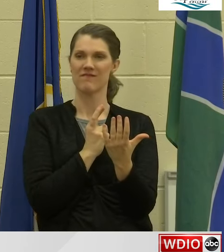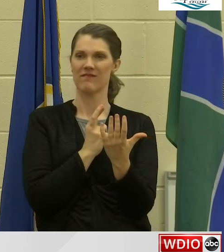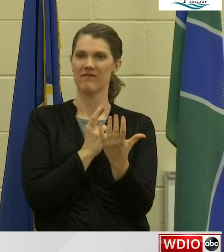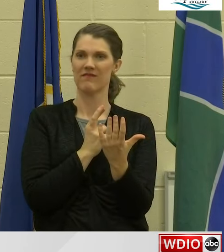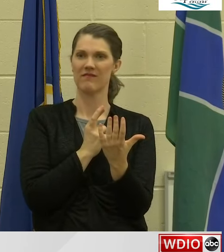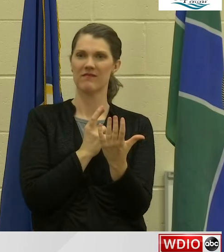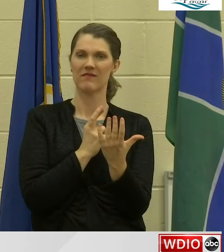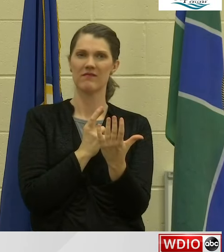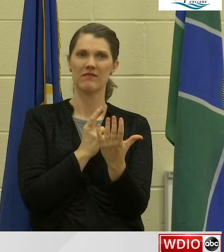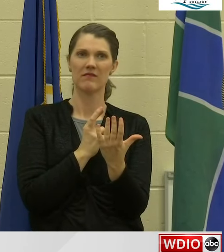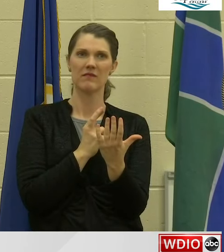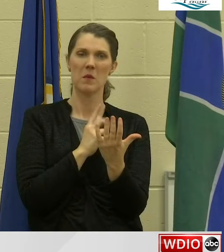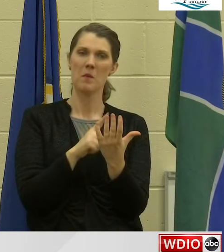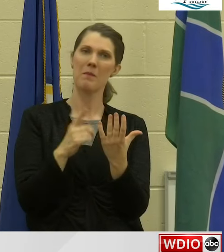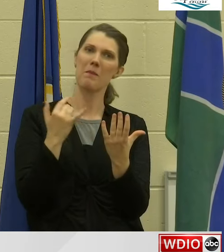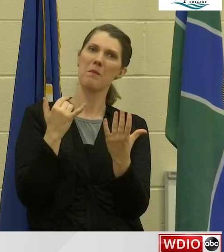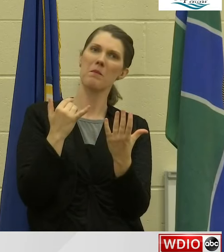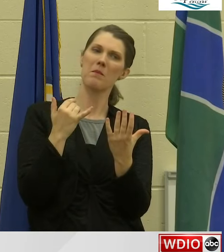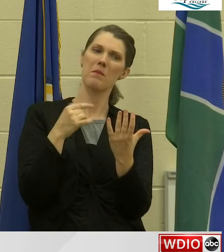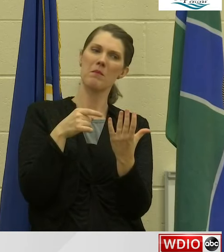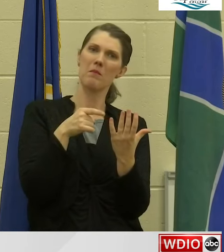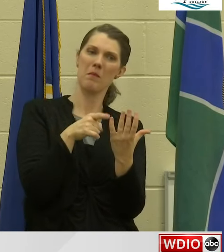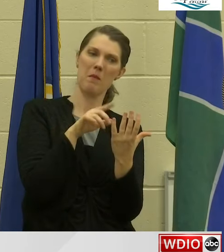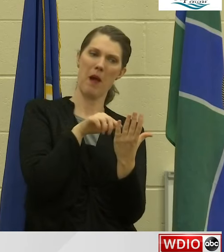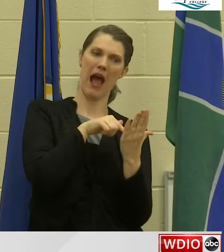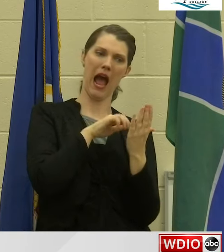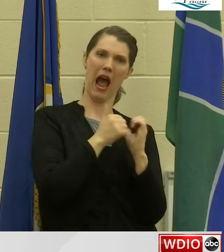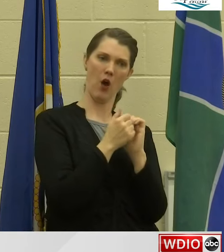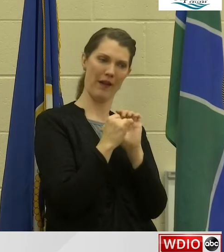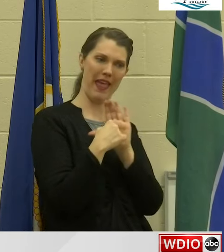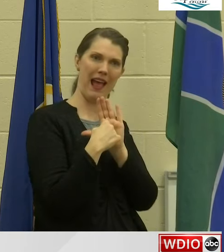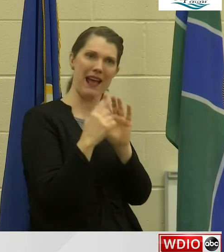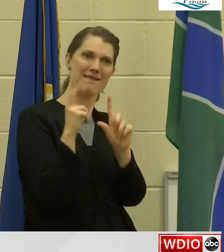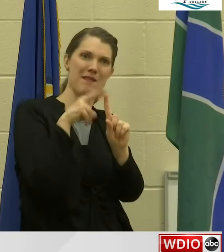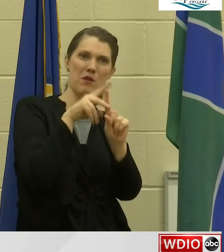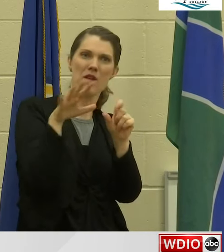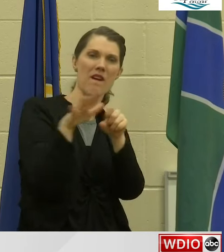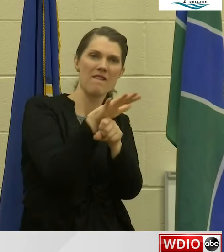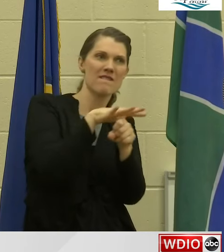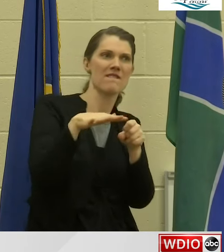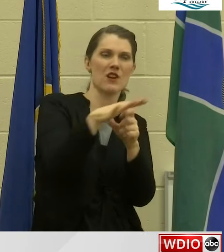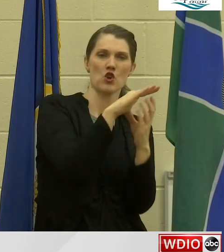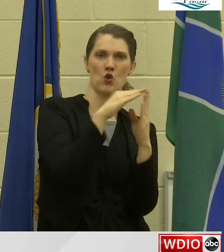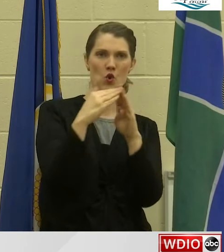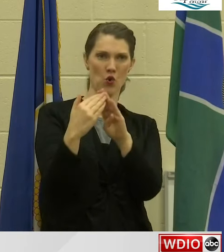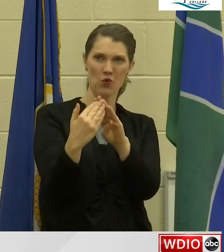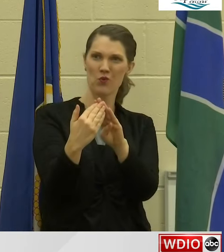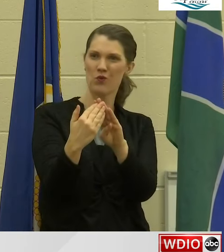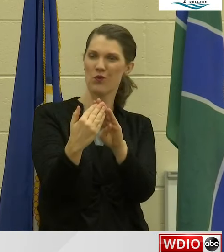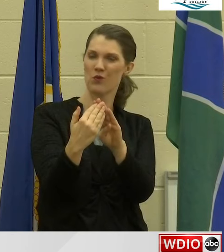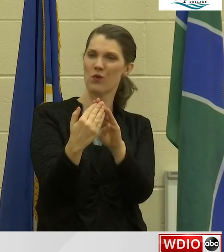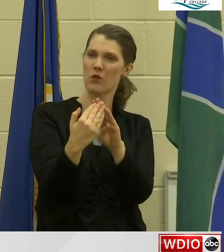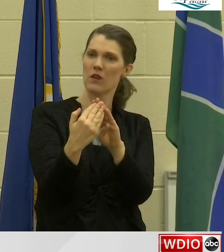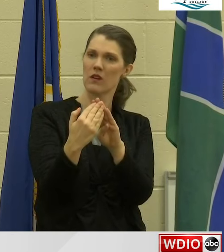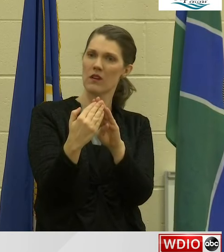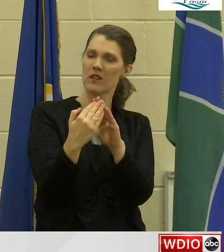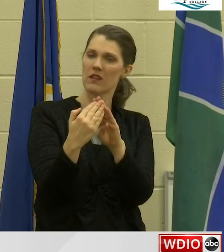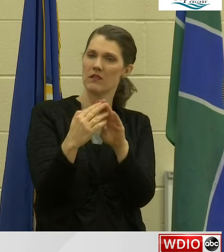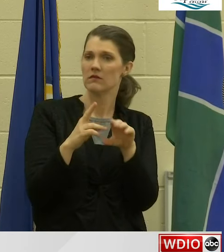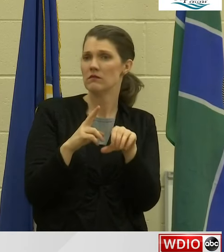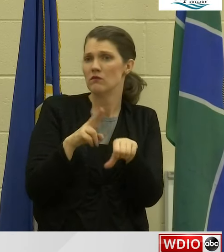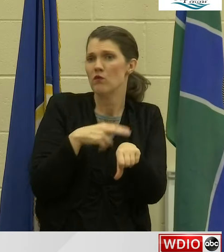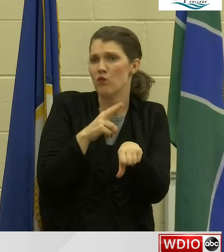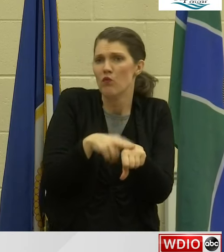now about how we build community and connection. Of course, we need to do